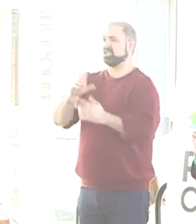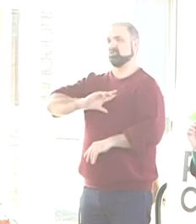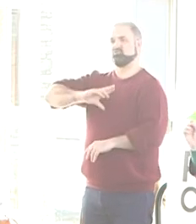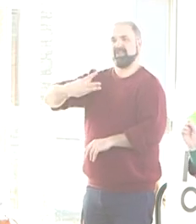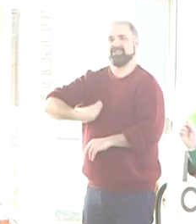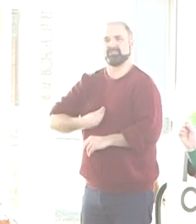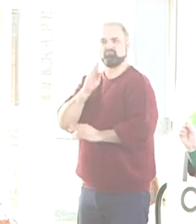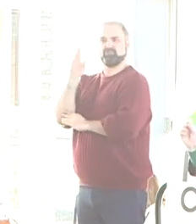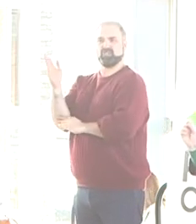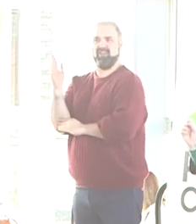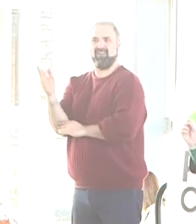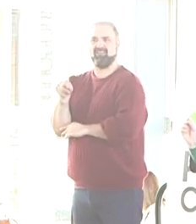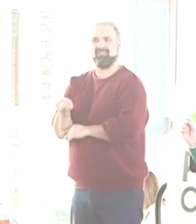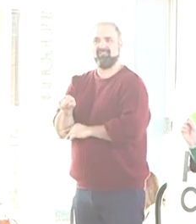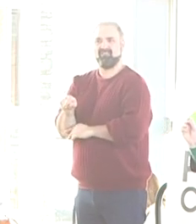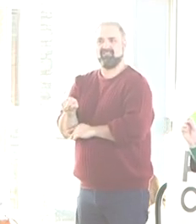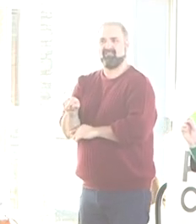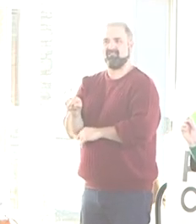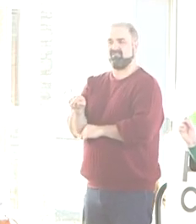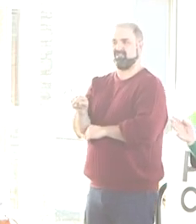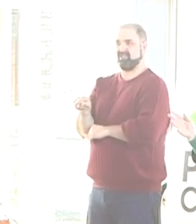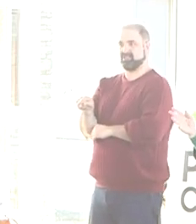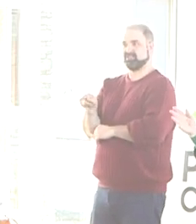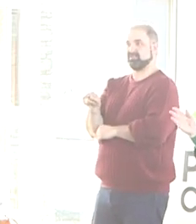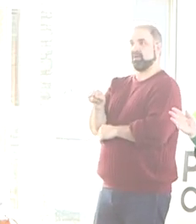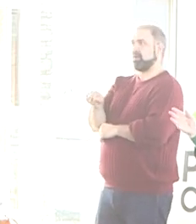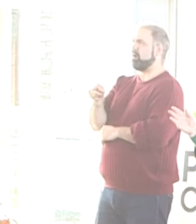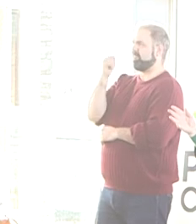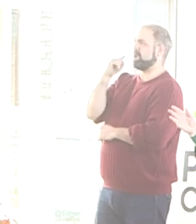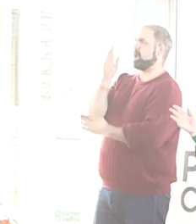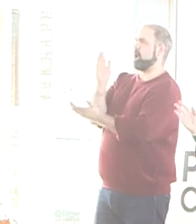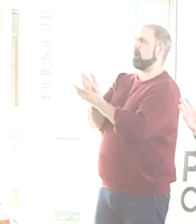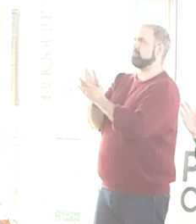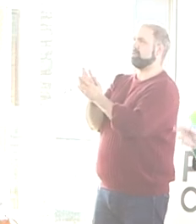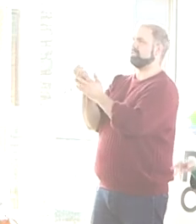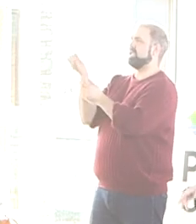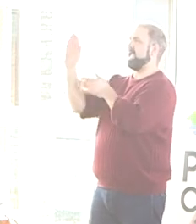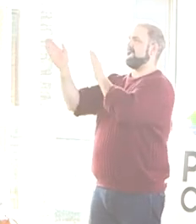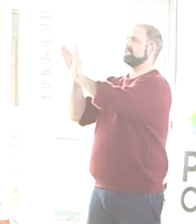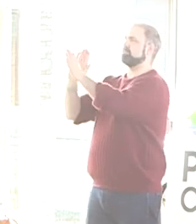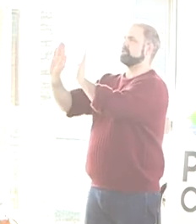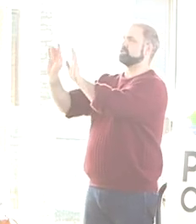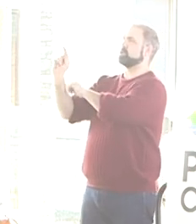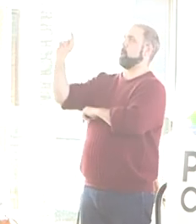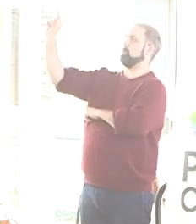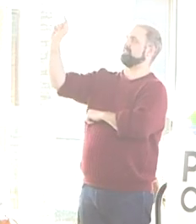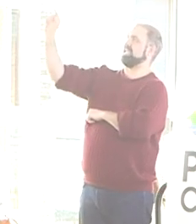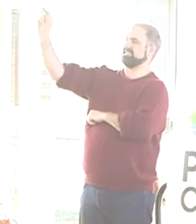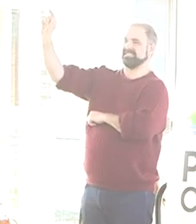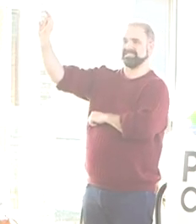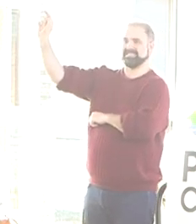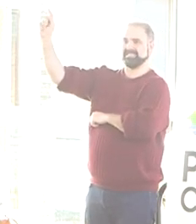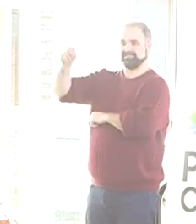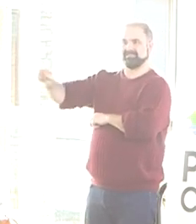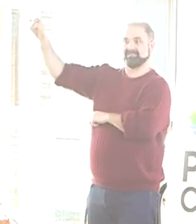her... I think her... yes, she is. She's up on the exhibition, Icons and Allies, upstairs. She is